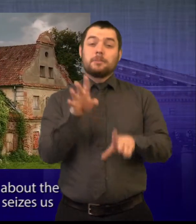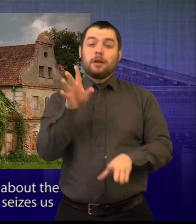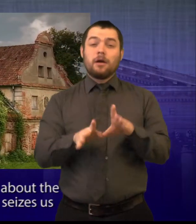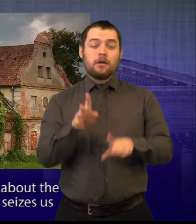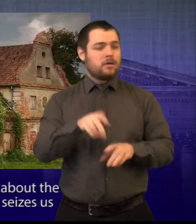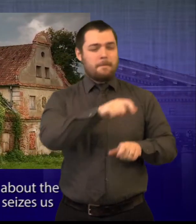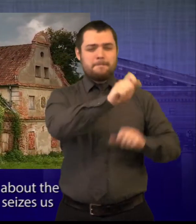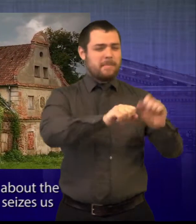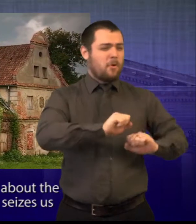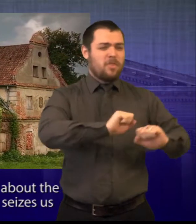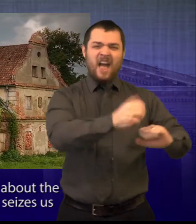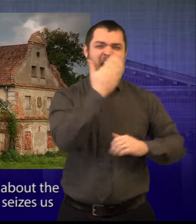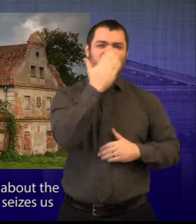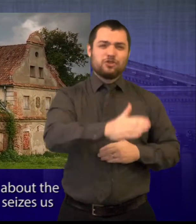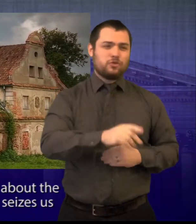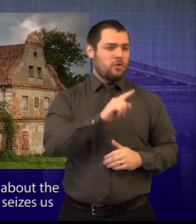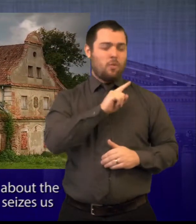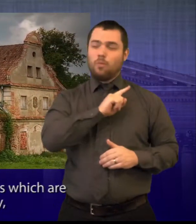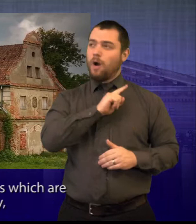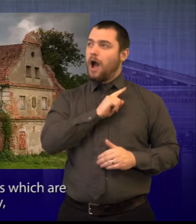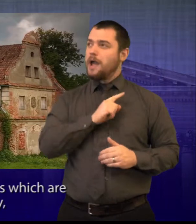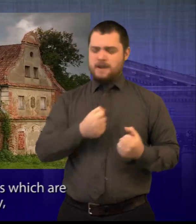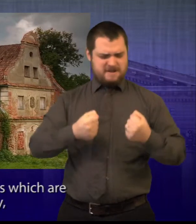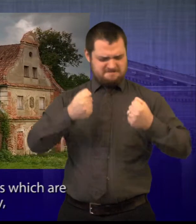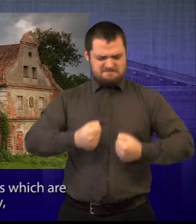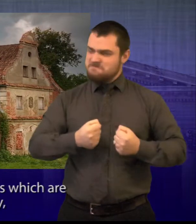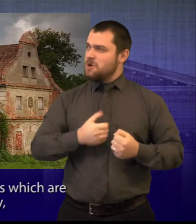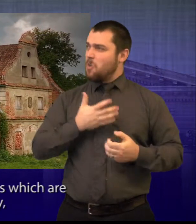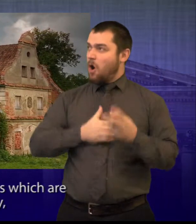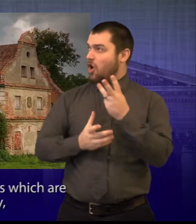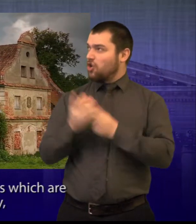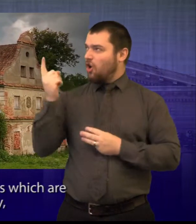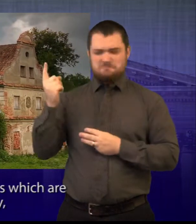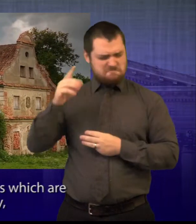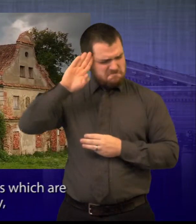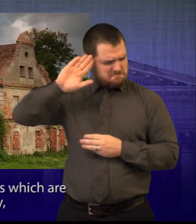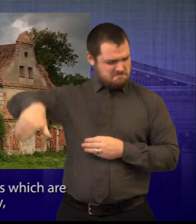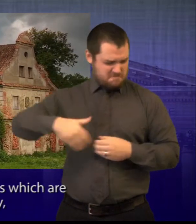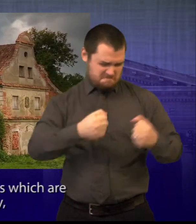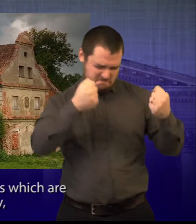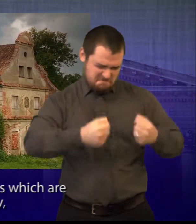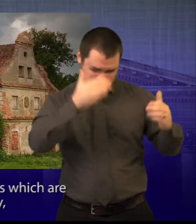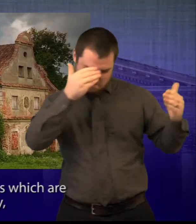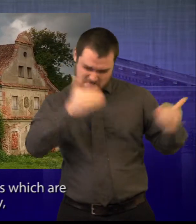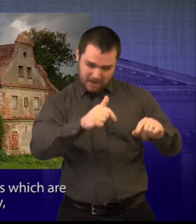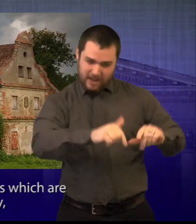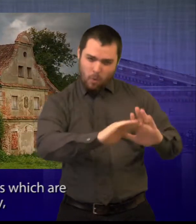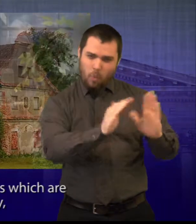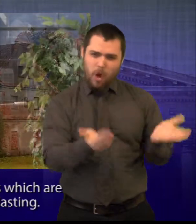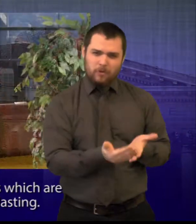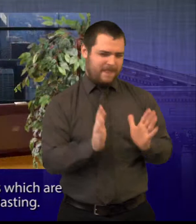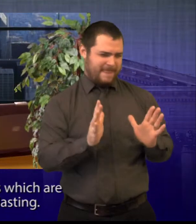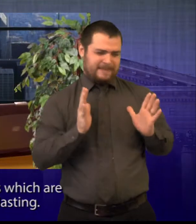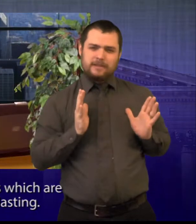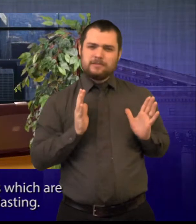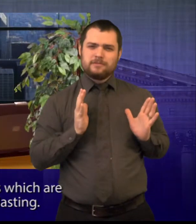about the strange determination which seizes us to confine our lives to the things which are visible and